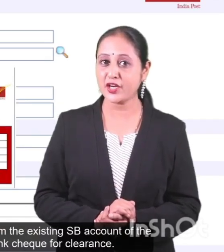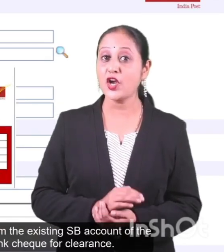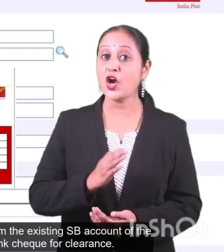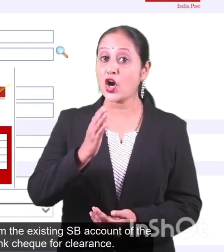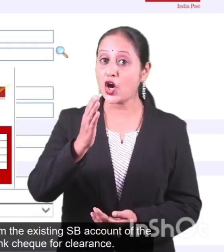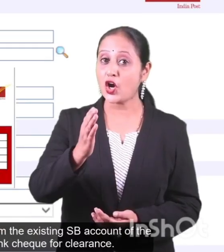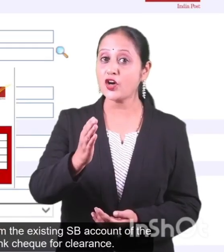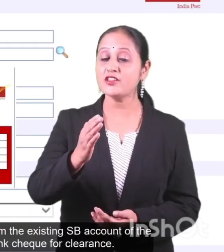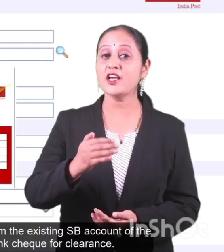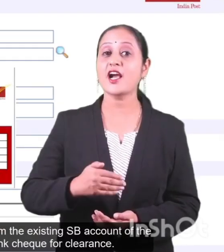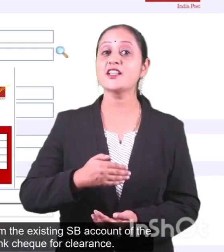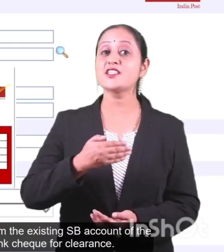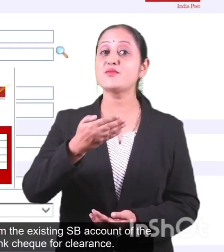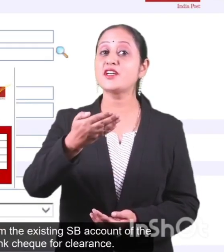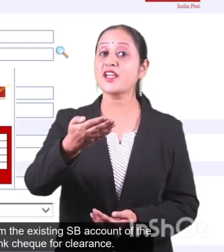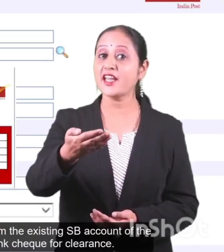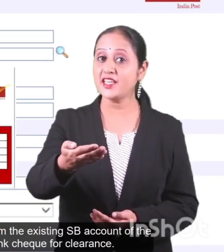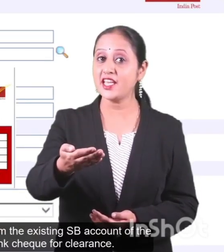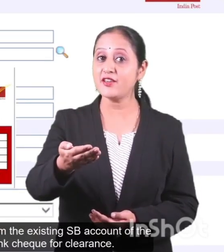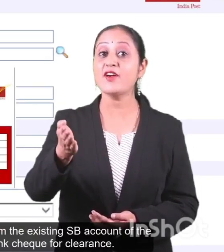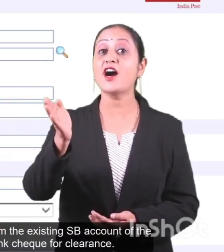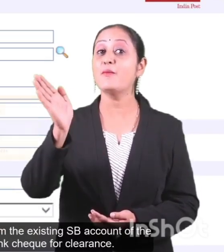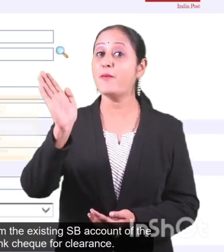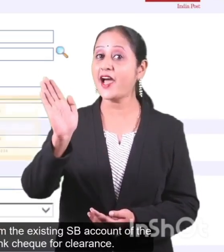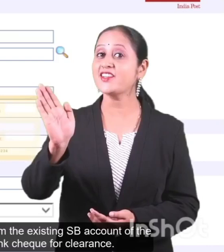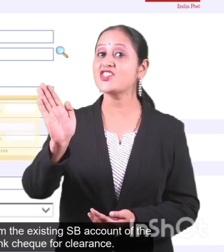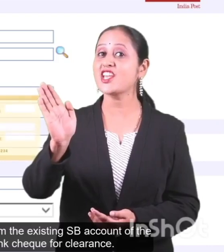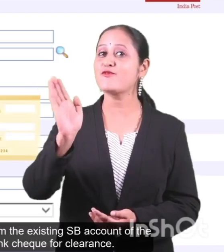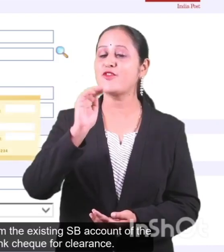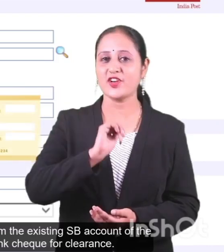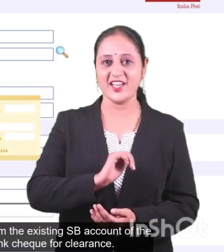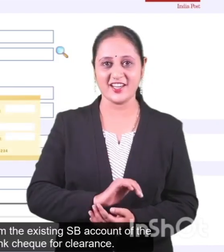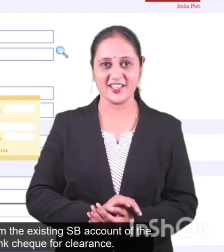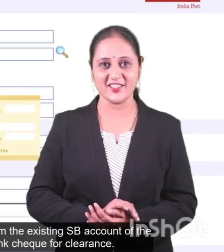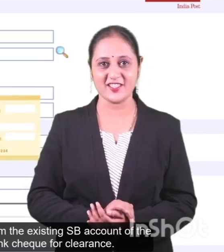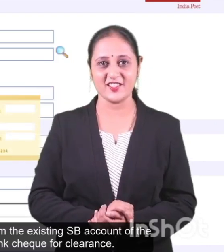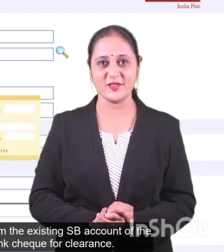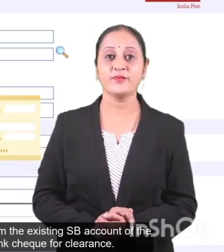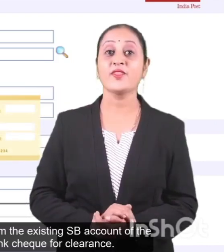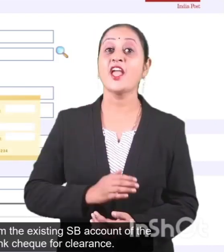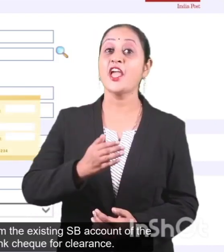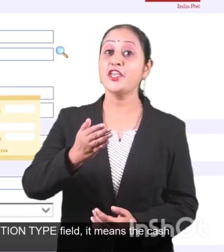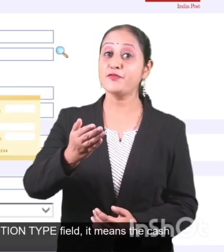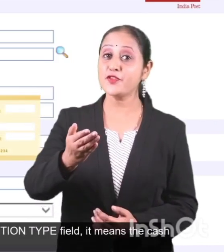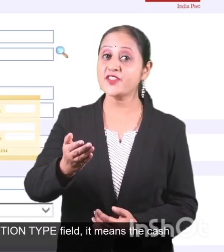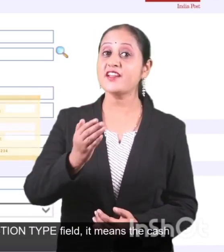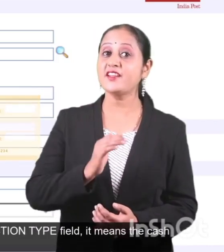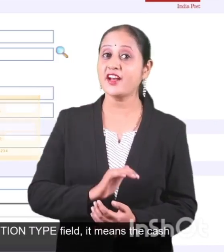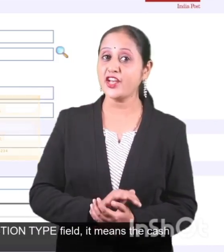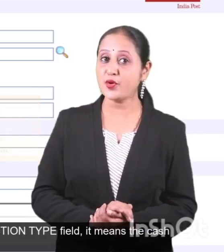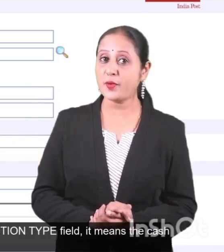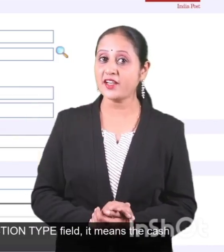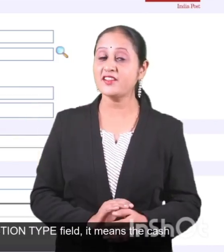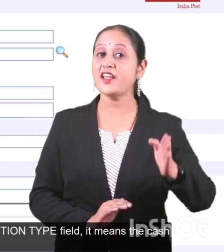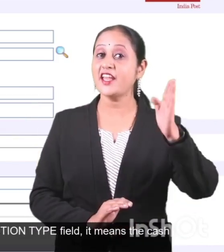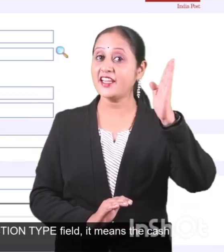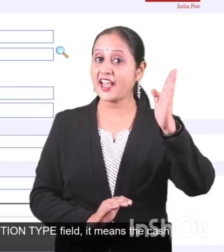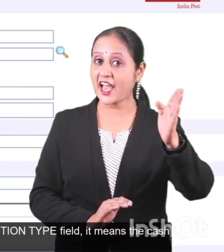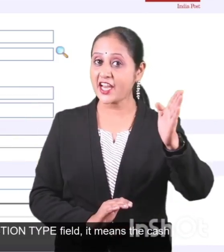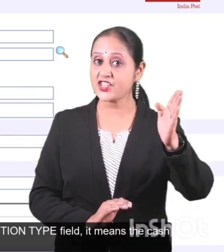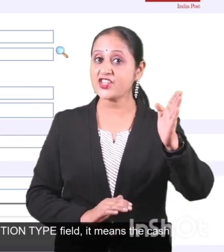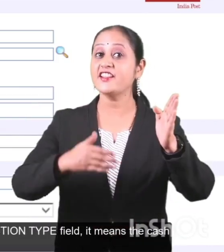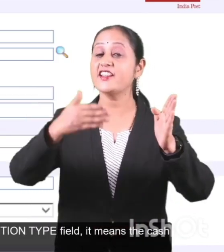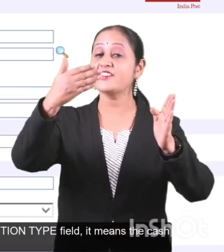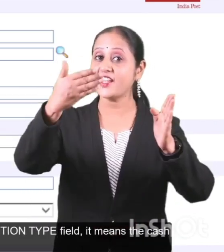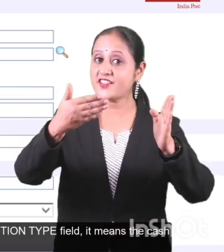of the customer, or the customer can give a bank check for clearance. If you set the radio